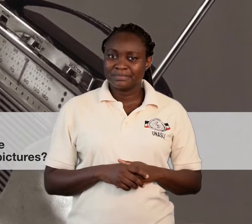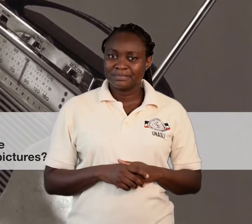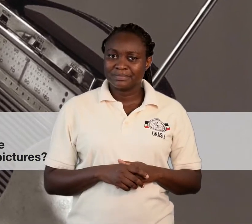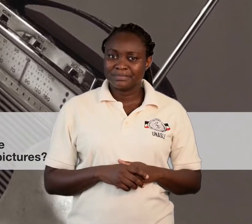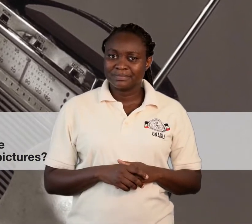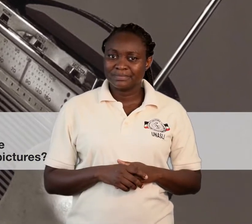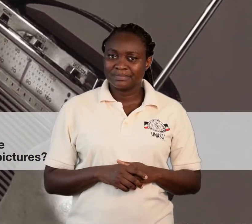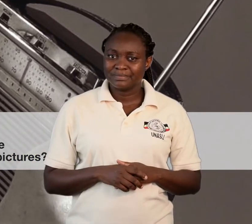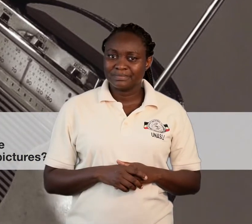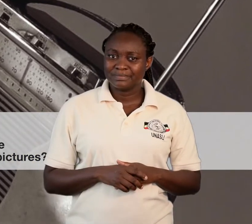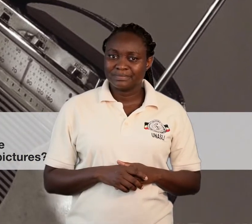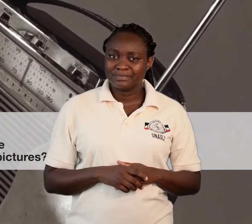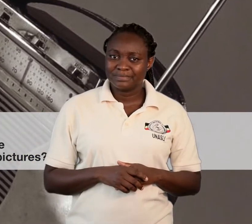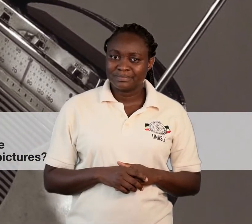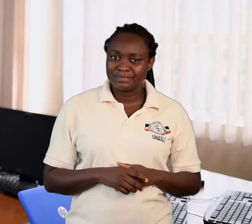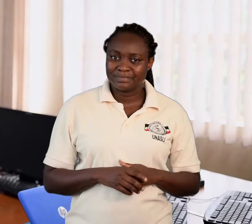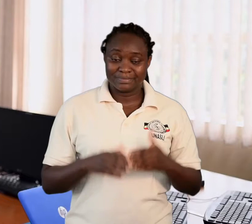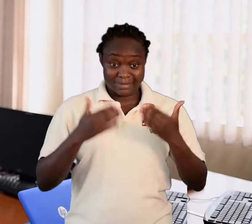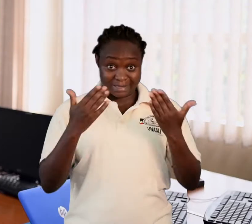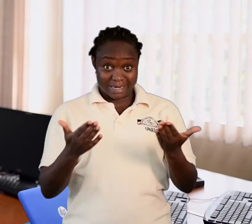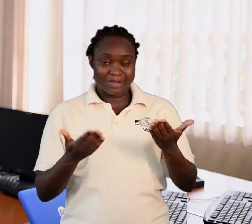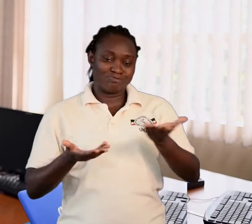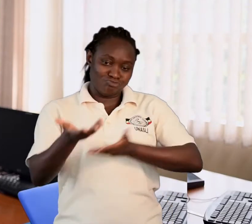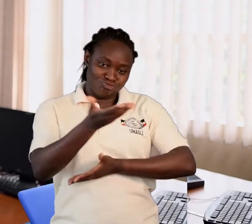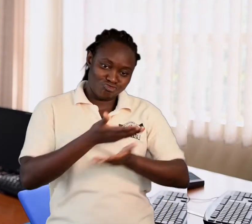All right, let us go through together.